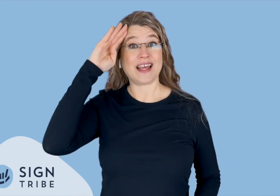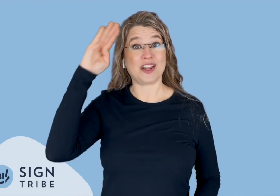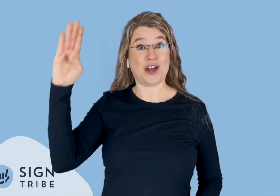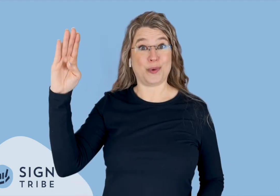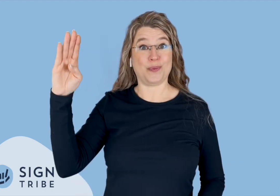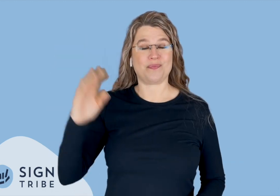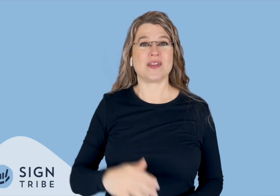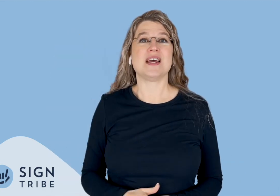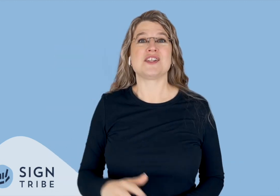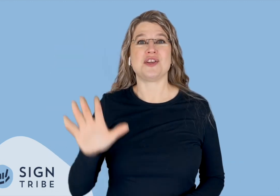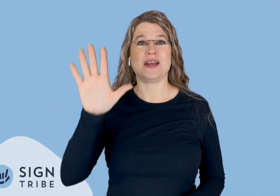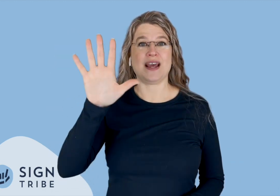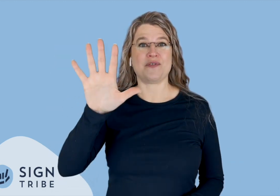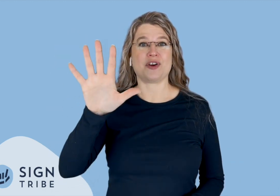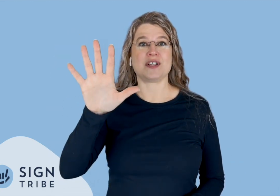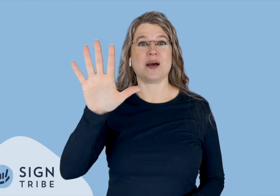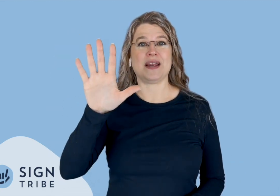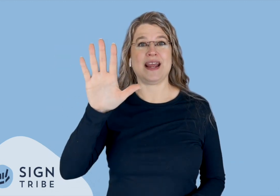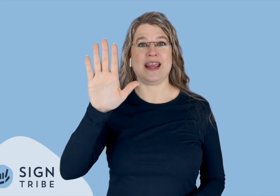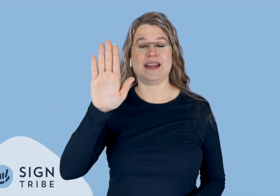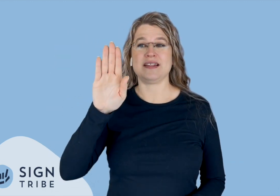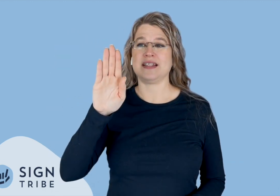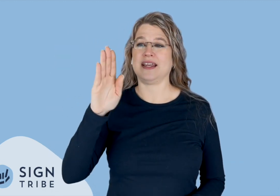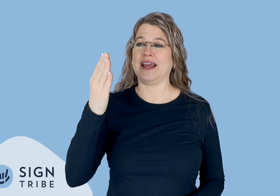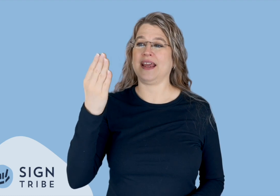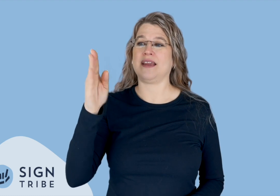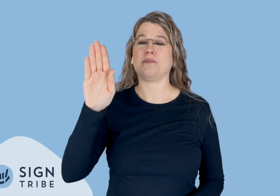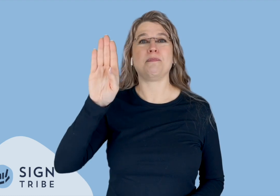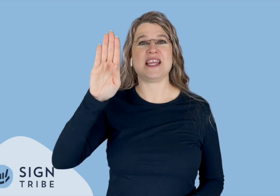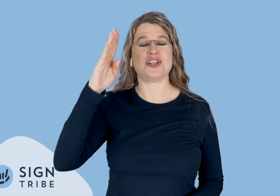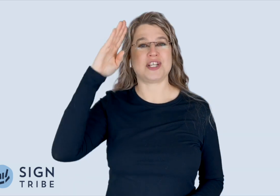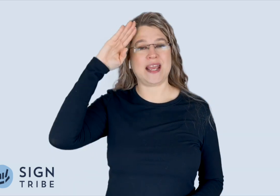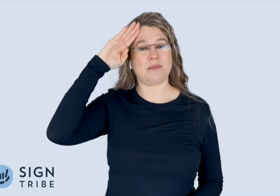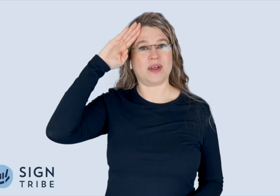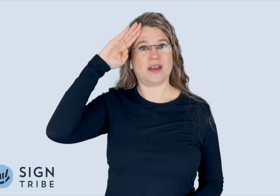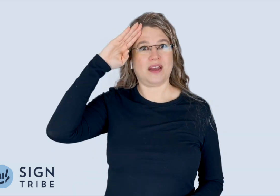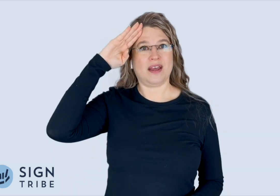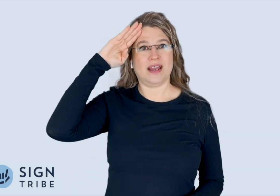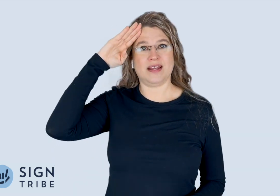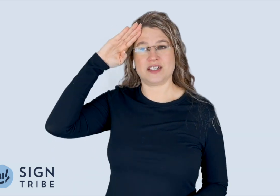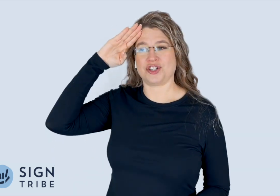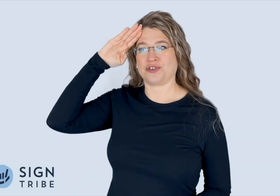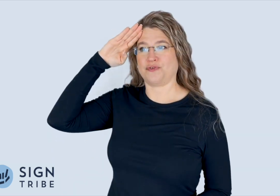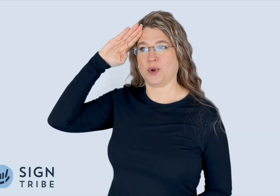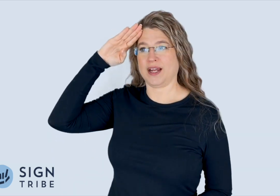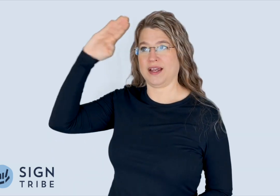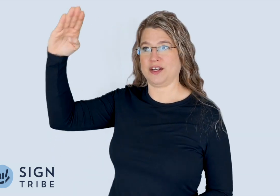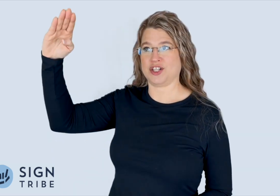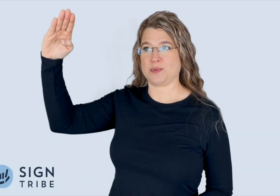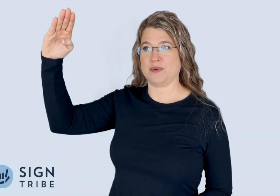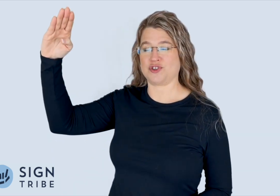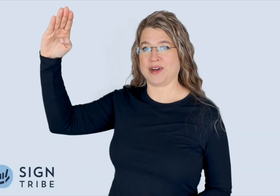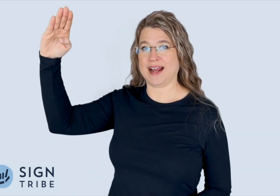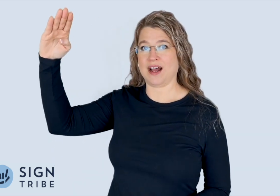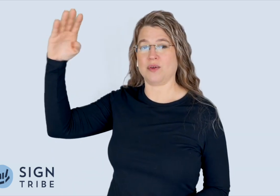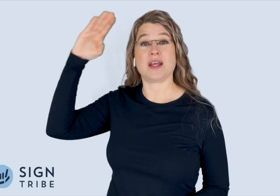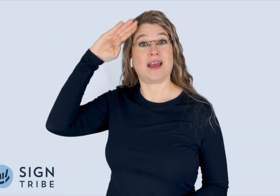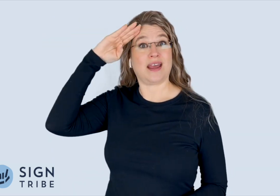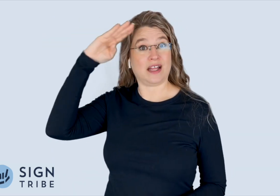Hello. So you can have your dominant hand in a B shape and then touch your forehead and just move straight out.